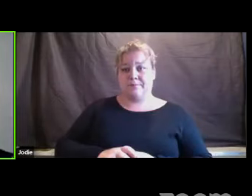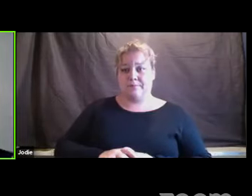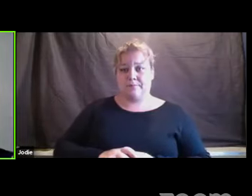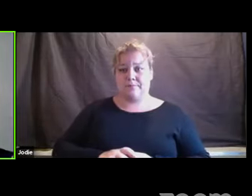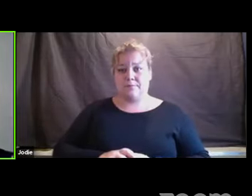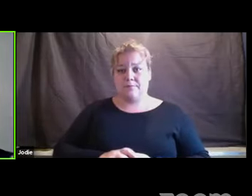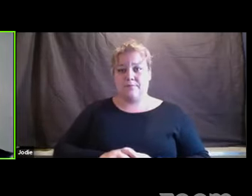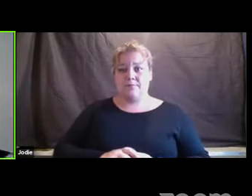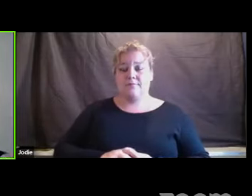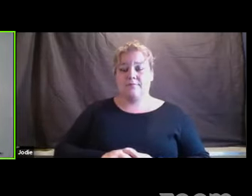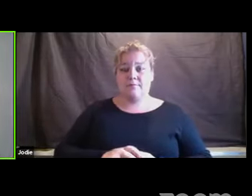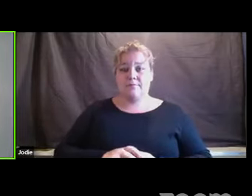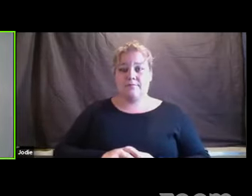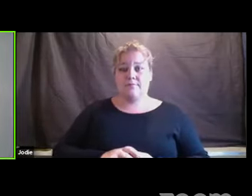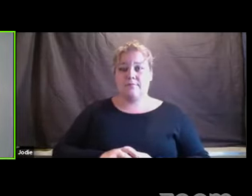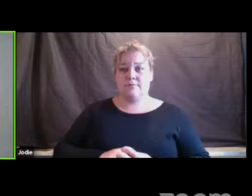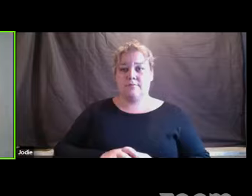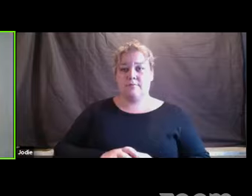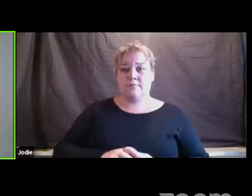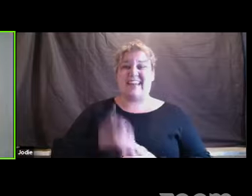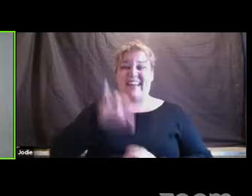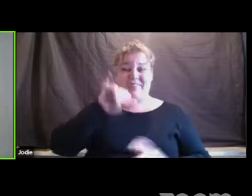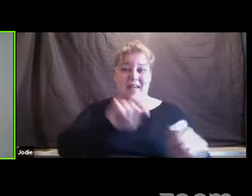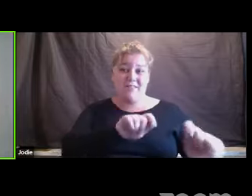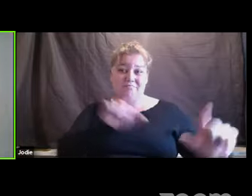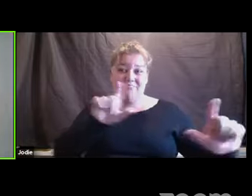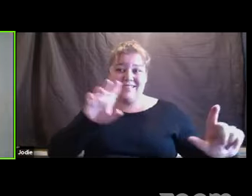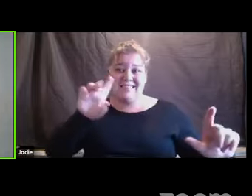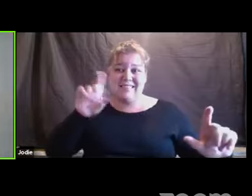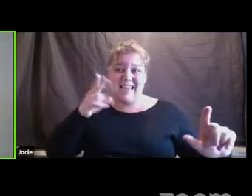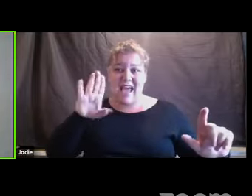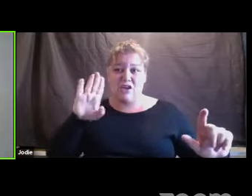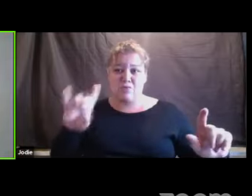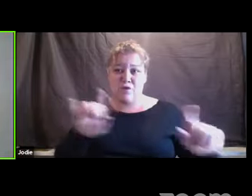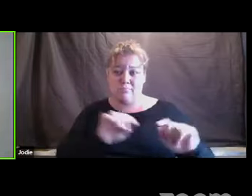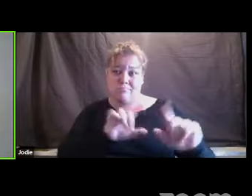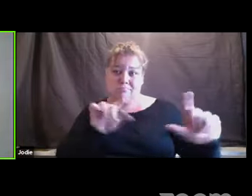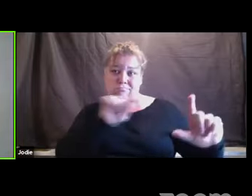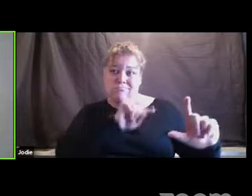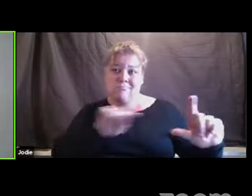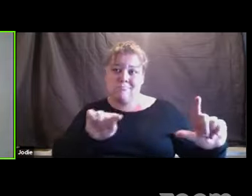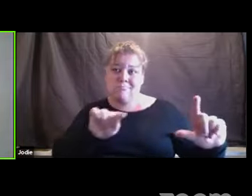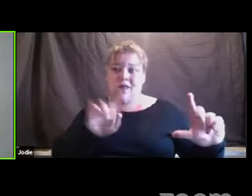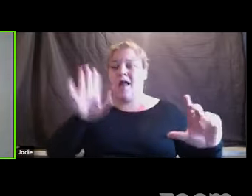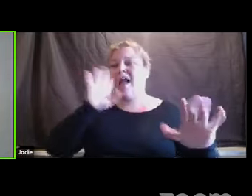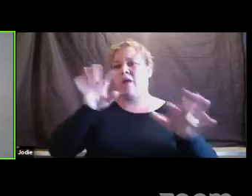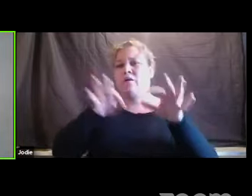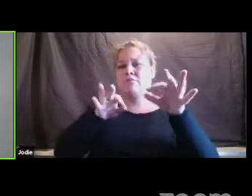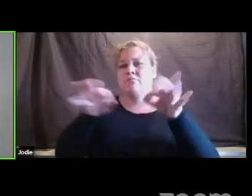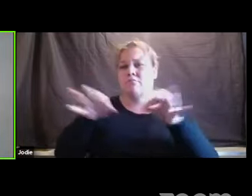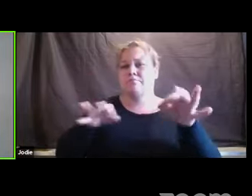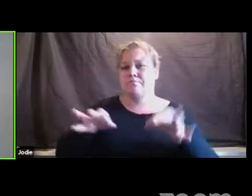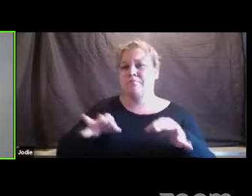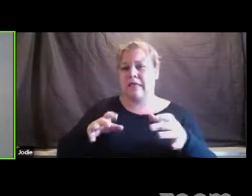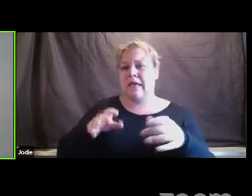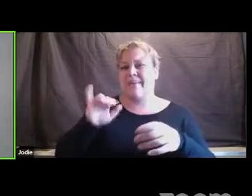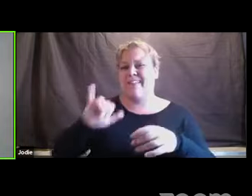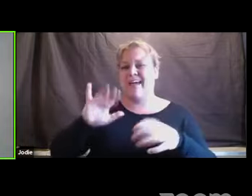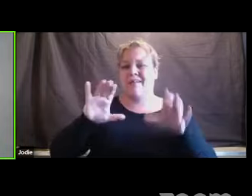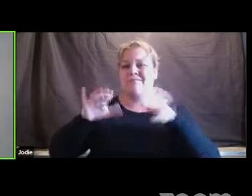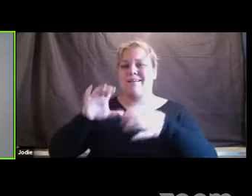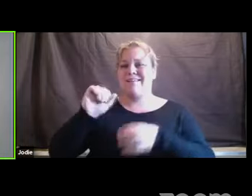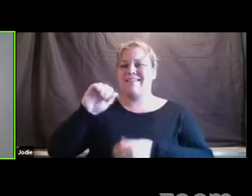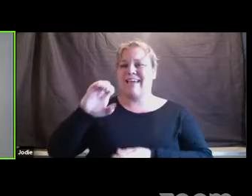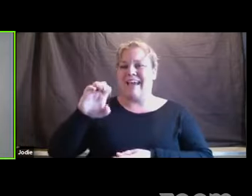And again, when I go through the dashboard today, I'll talk a little bit more about some of the information on the case demographics. So I'll get to that